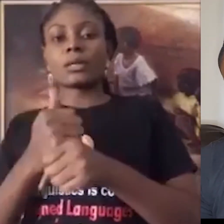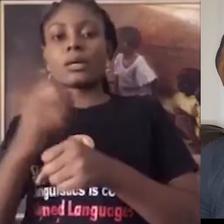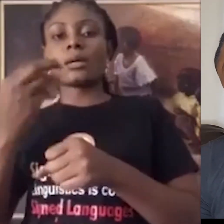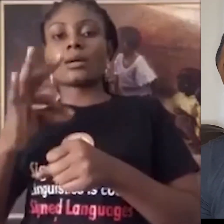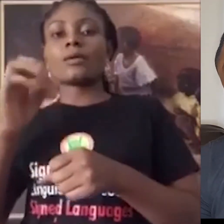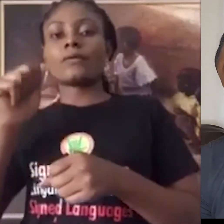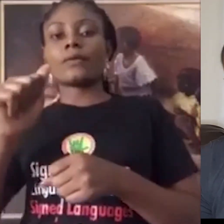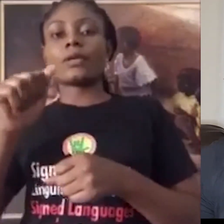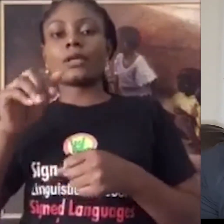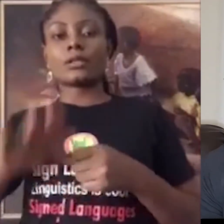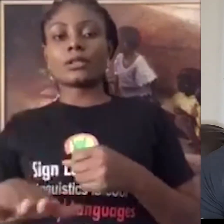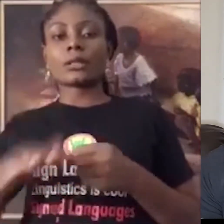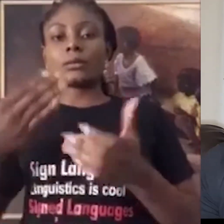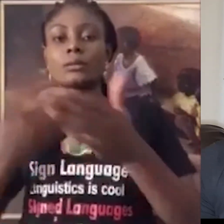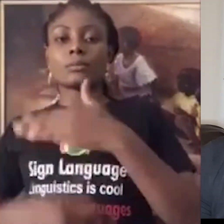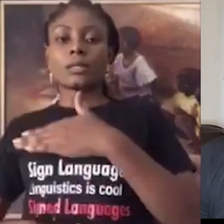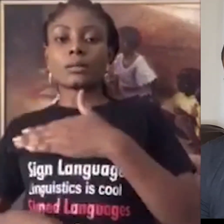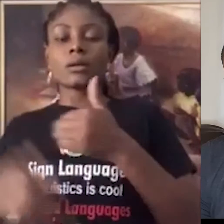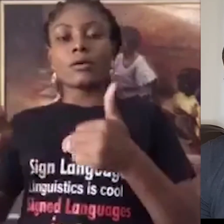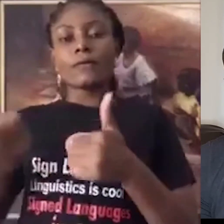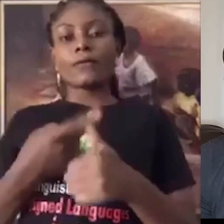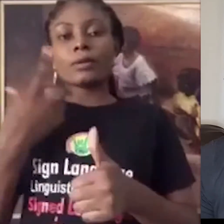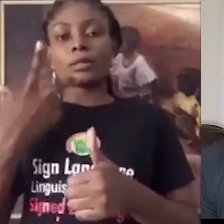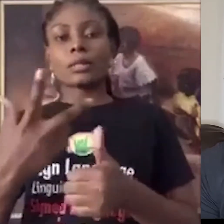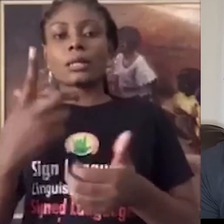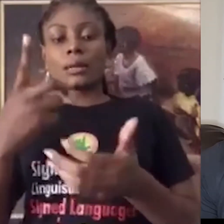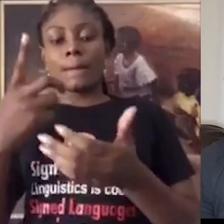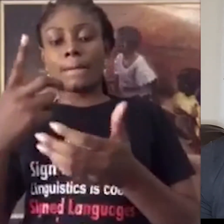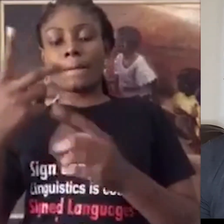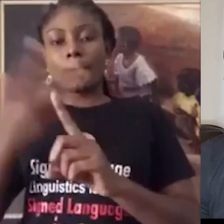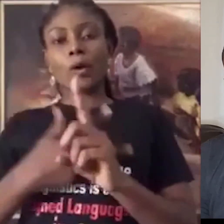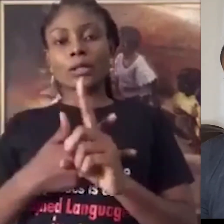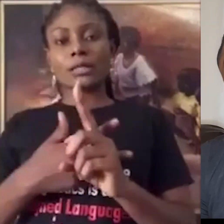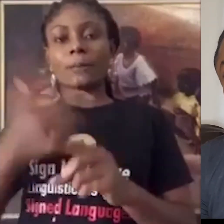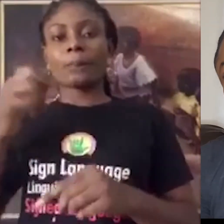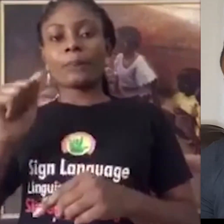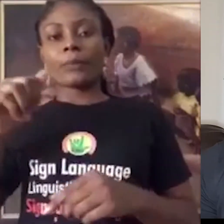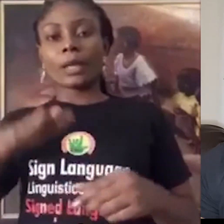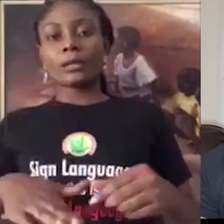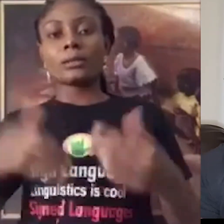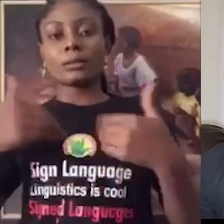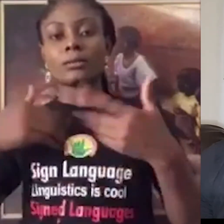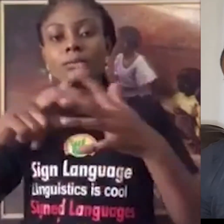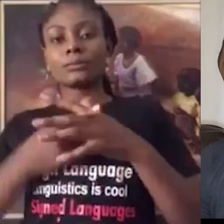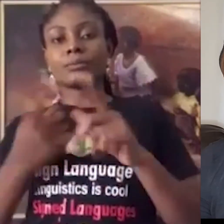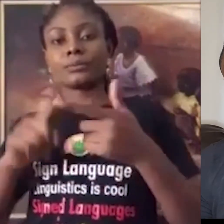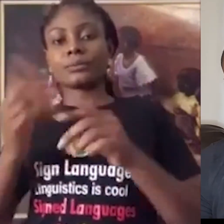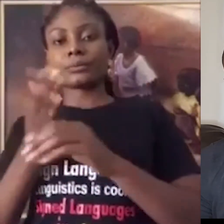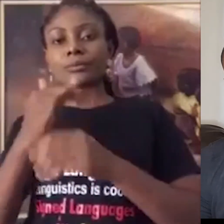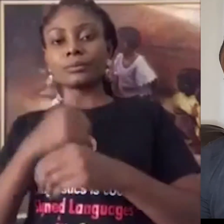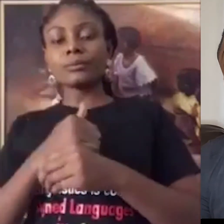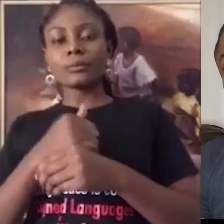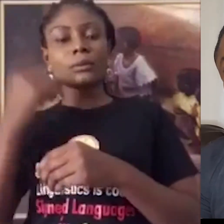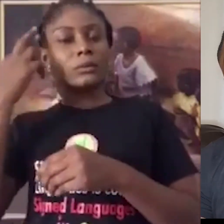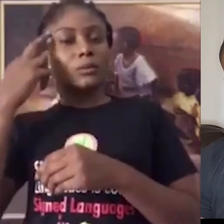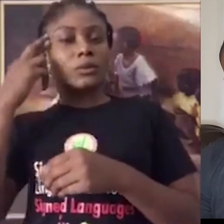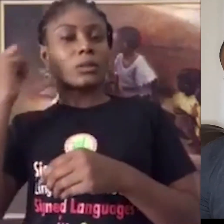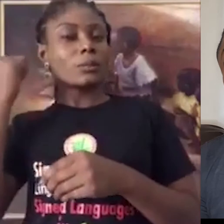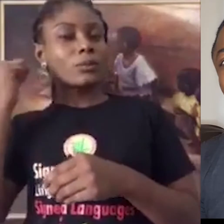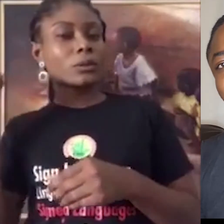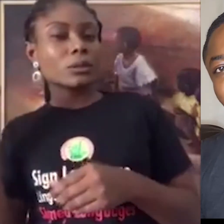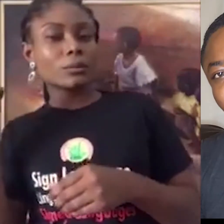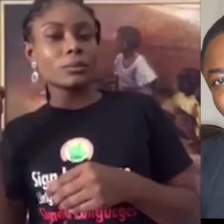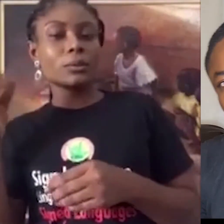year of a child's birth. Within the first 3 months, the child has begun to make some reasonable sounds